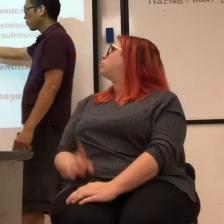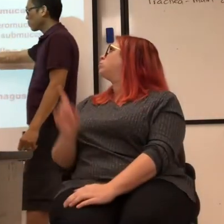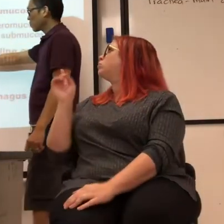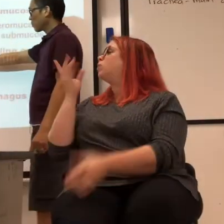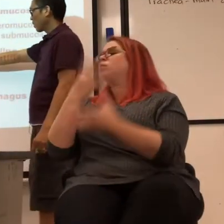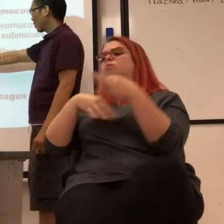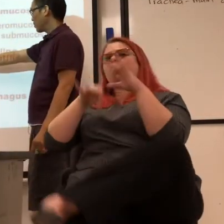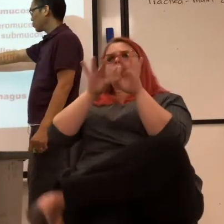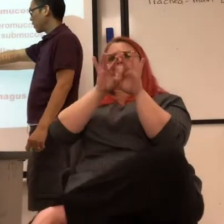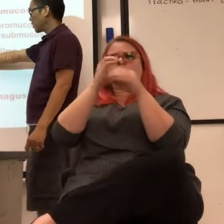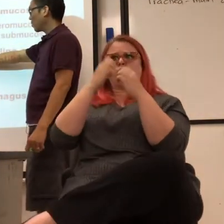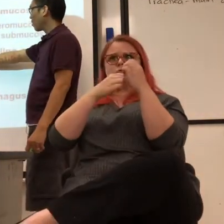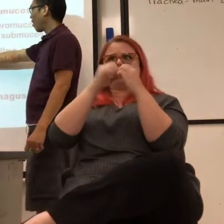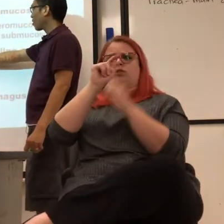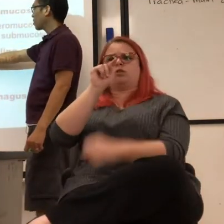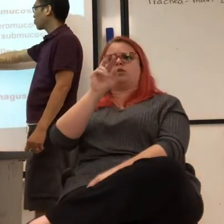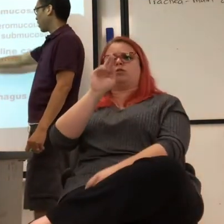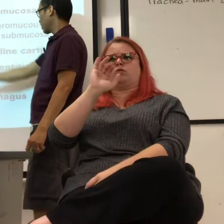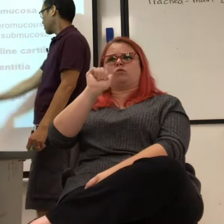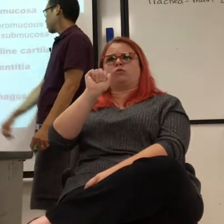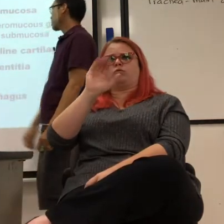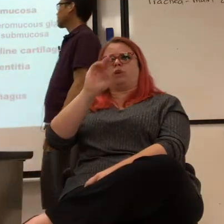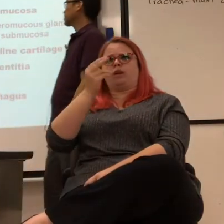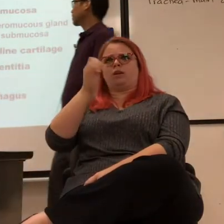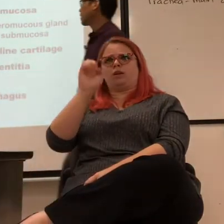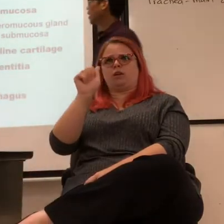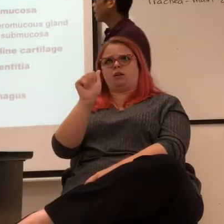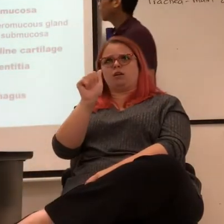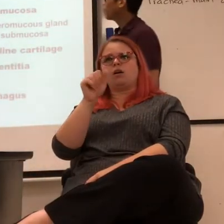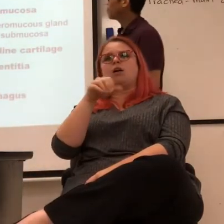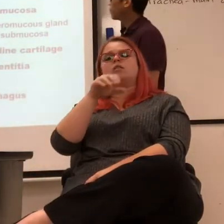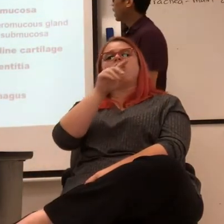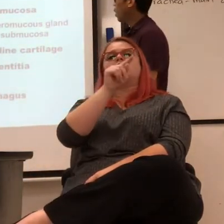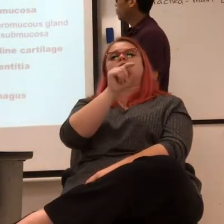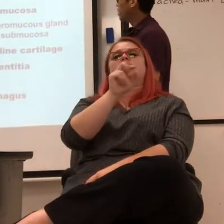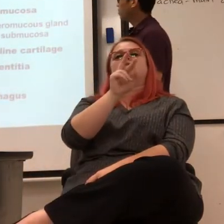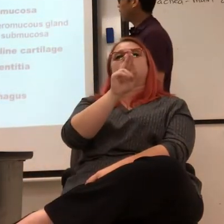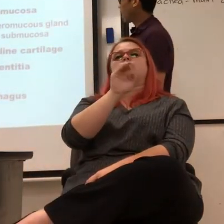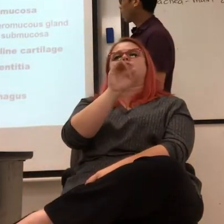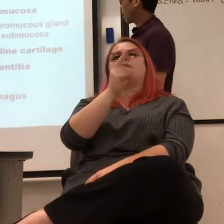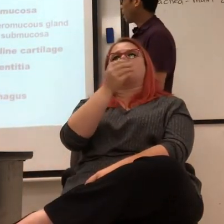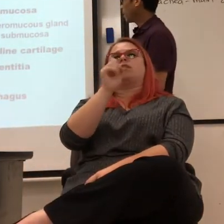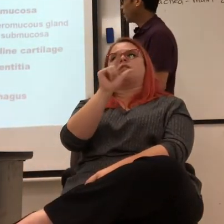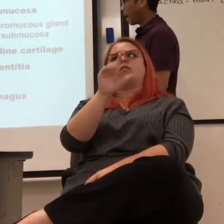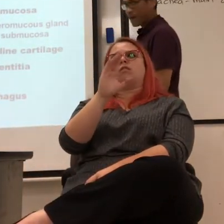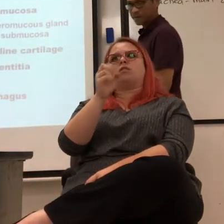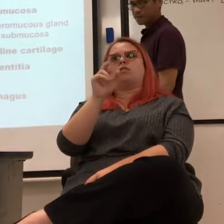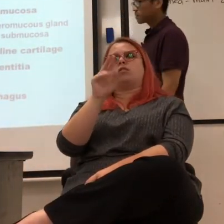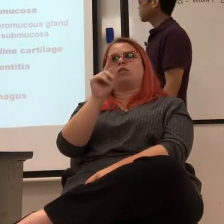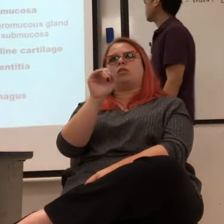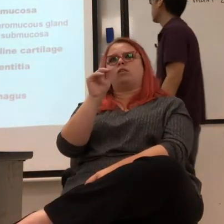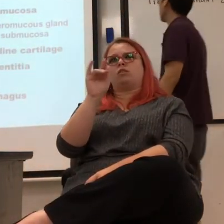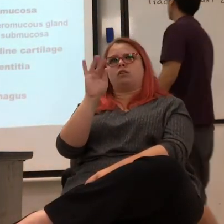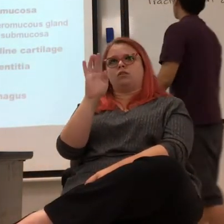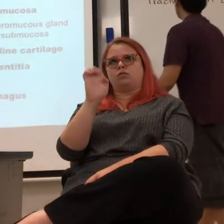structure. These tracheal cartilage rings help keep the airway